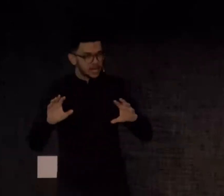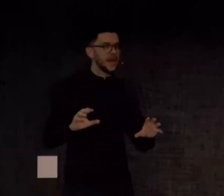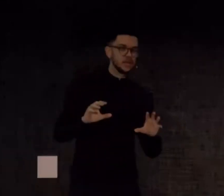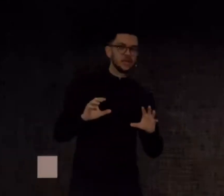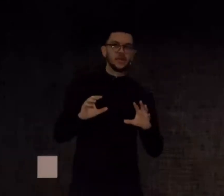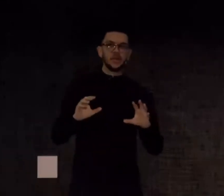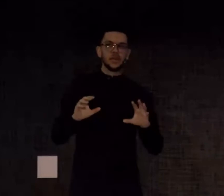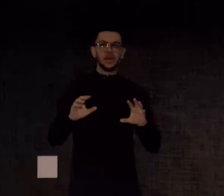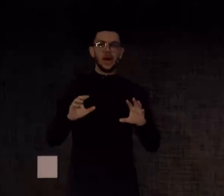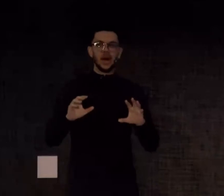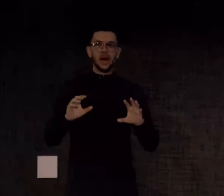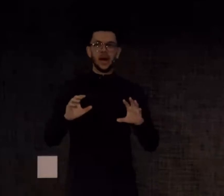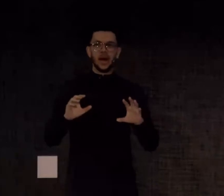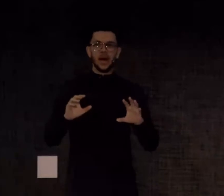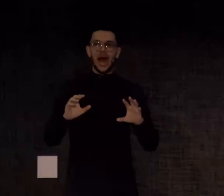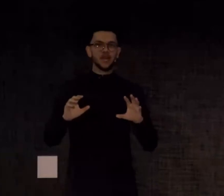step back.